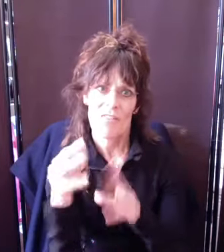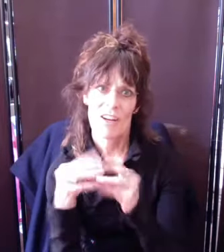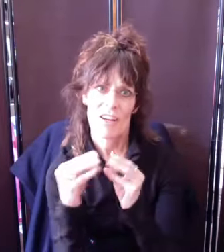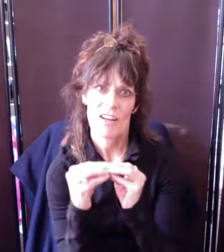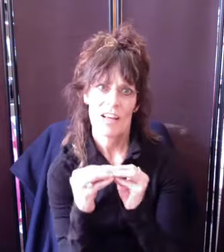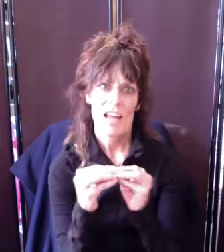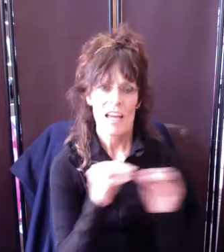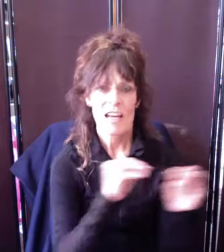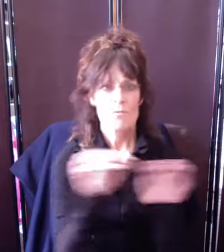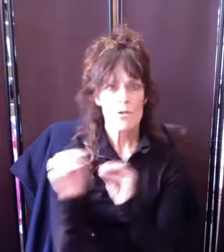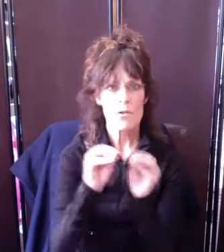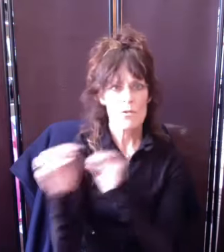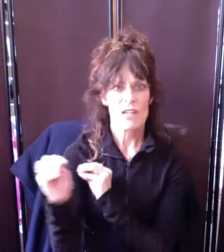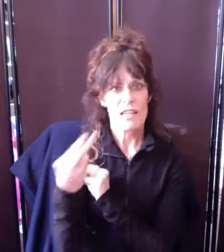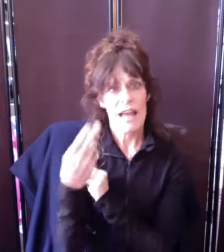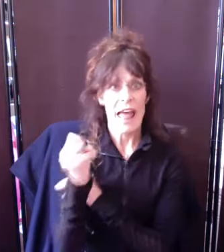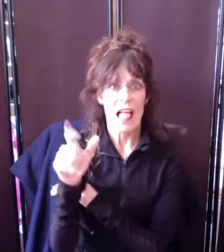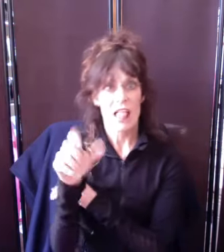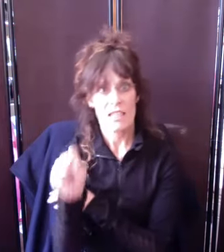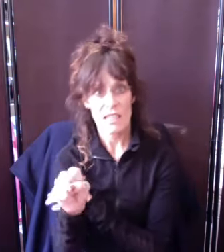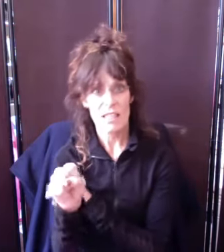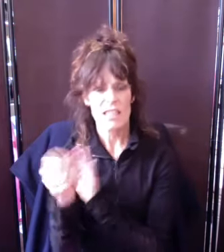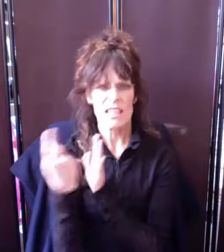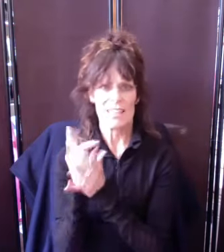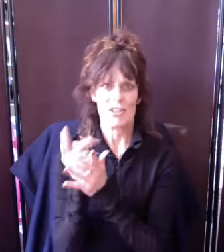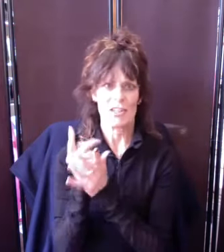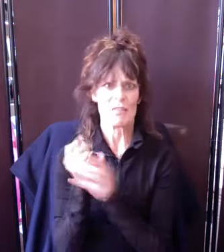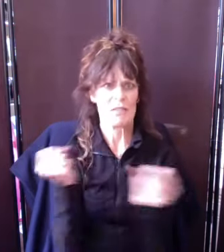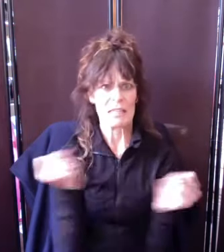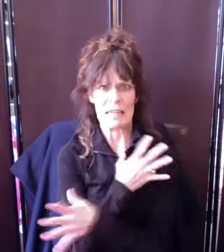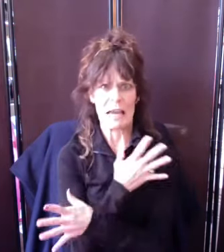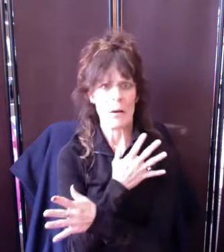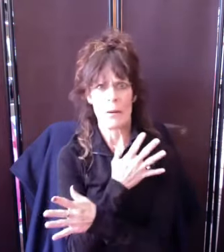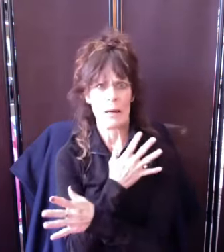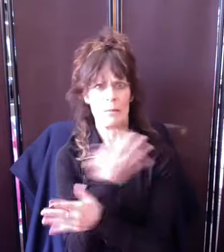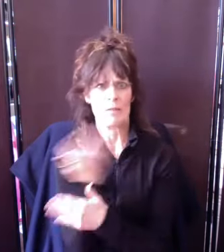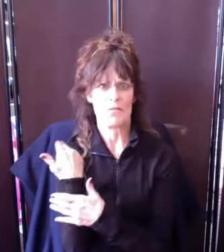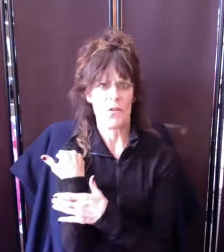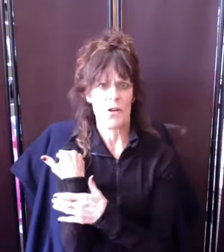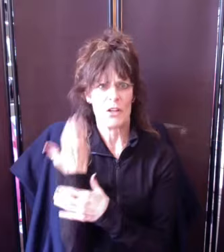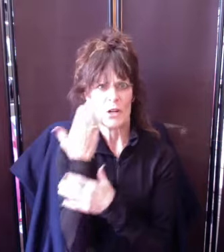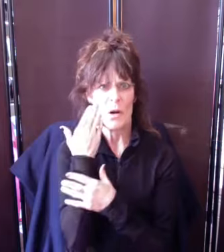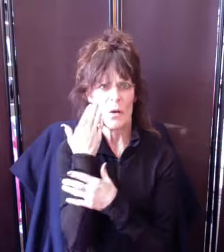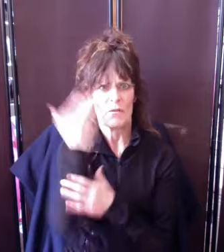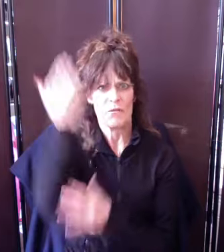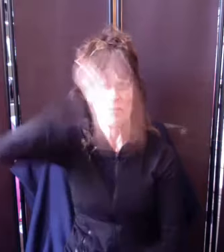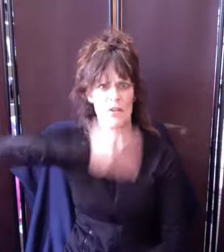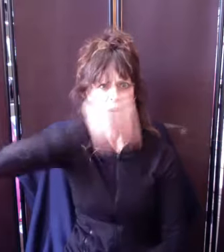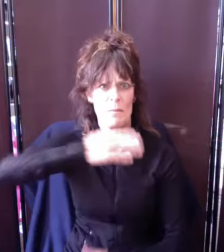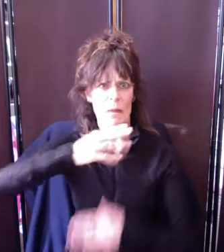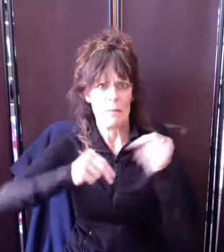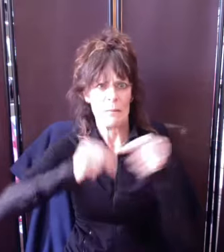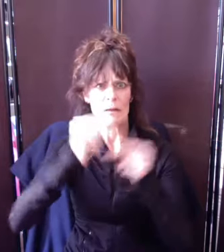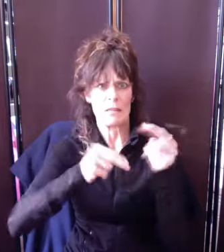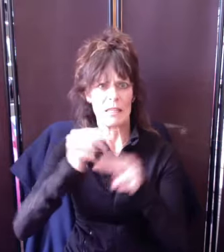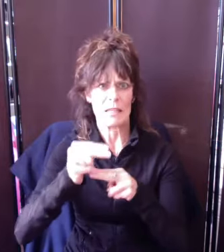Hell's Kitchen, and it was scary to go out at night back then in Hell's Kitchen. They picked up a serial killer right outside my door about a week after I moved in. So I figured